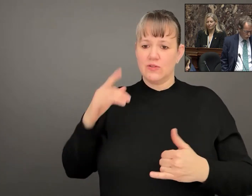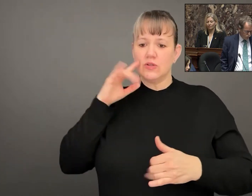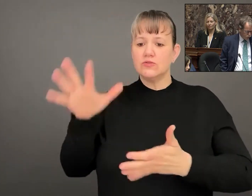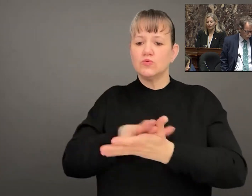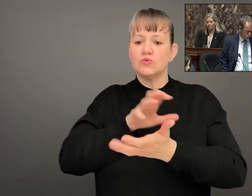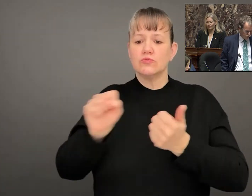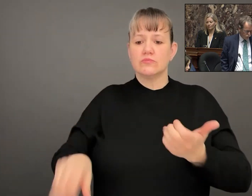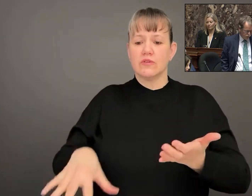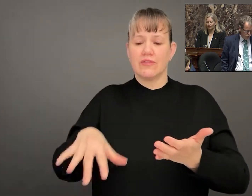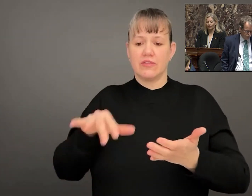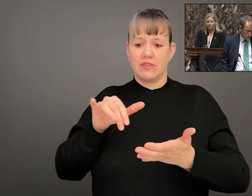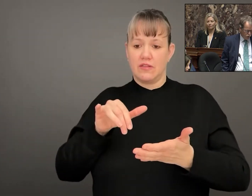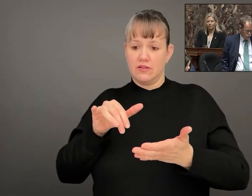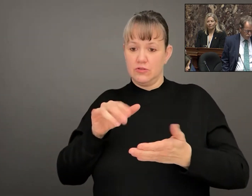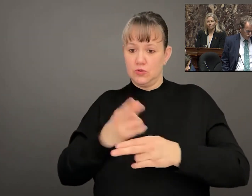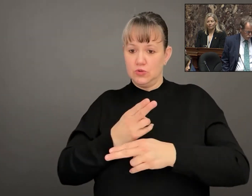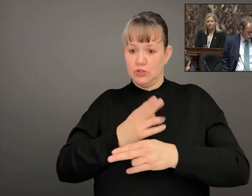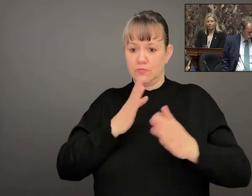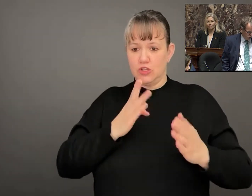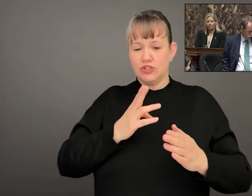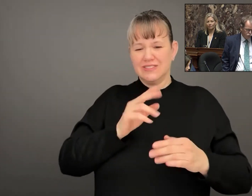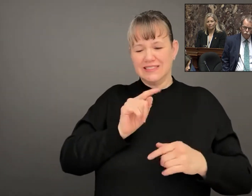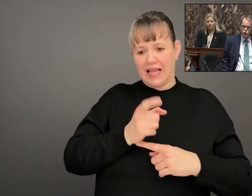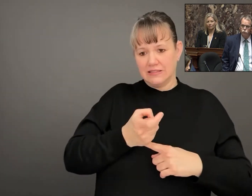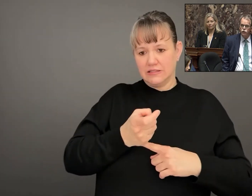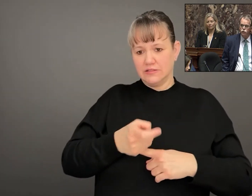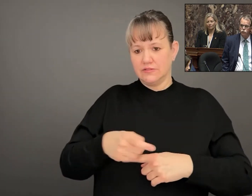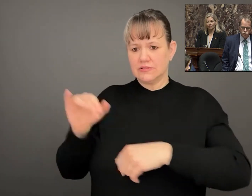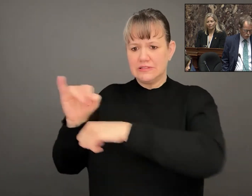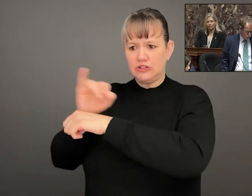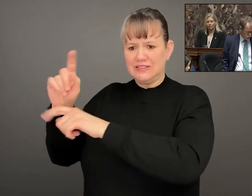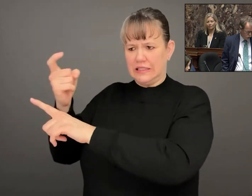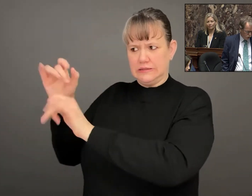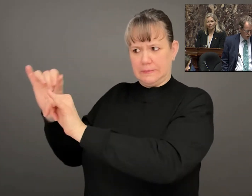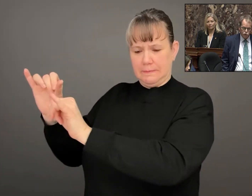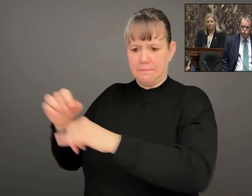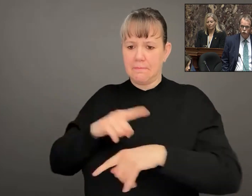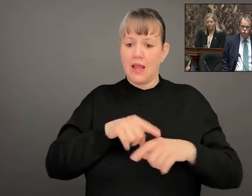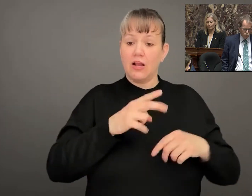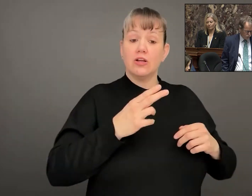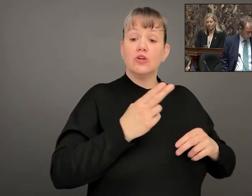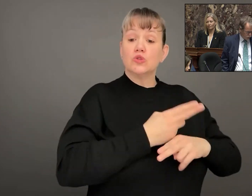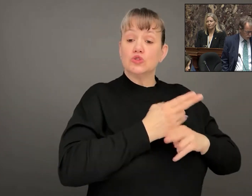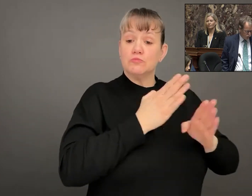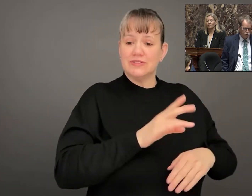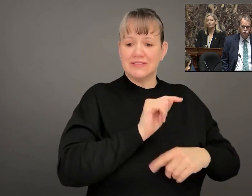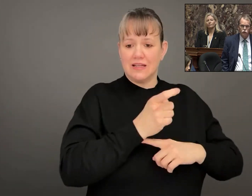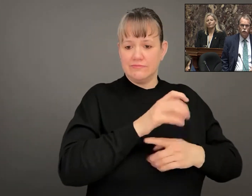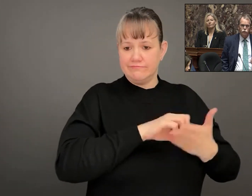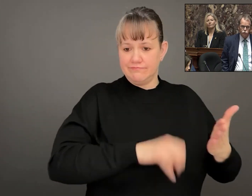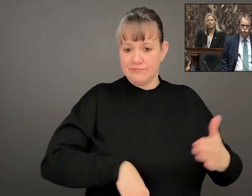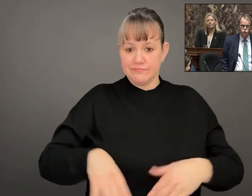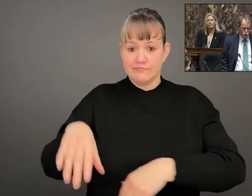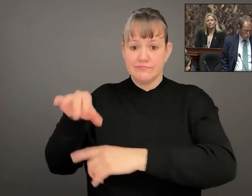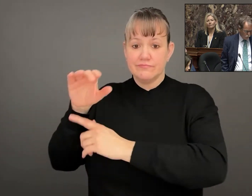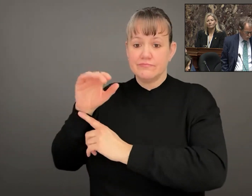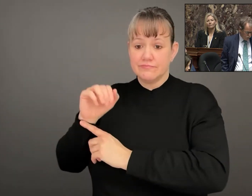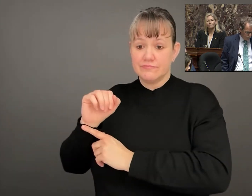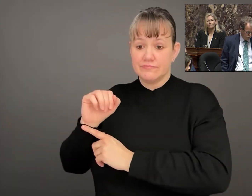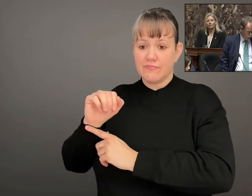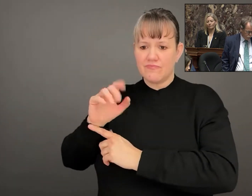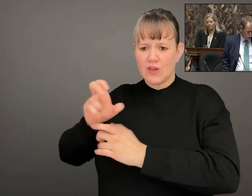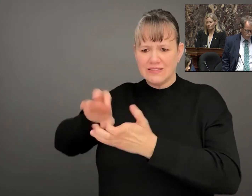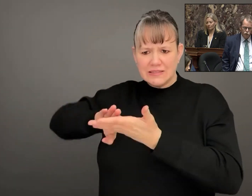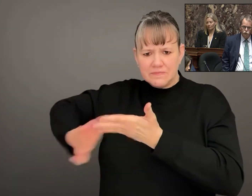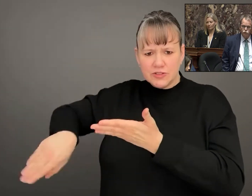industrial carbon tax remains, but 2/3 of company emissions are exempted from the tax. There's no